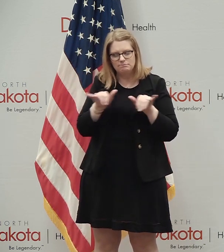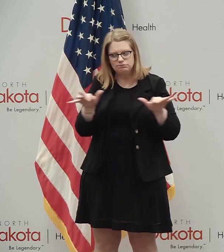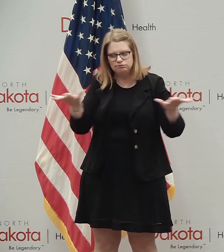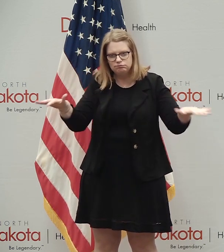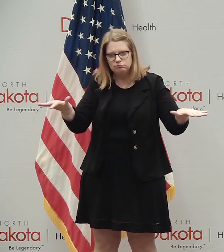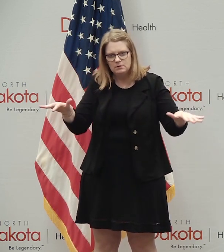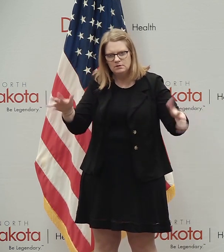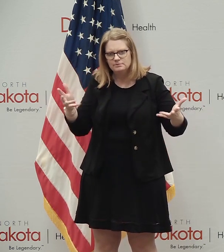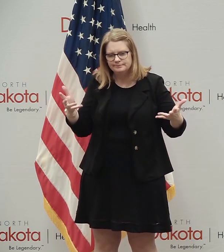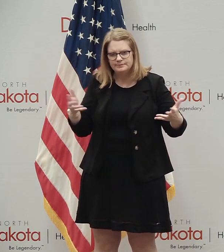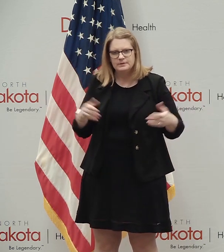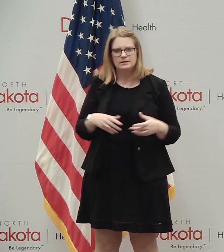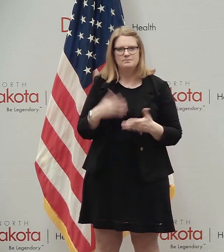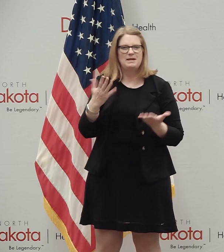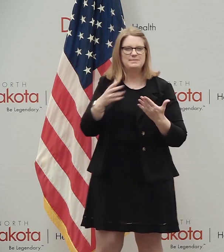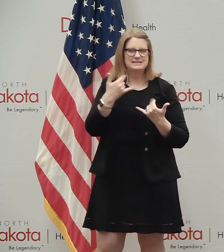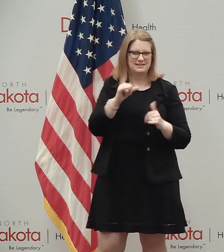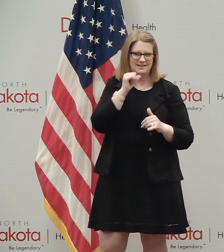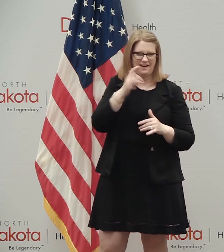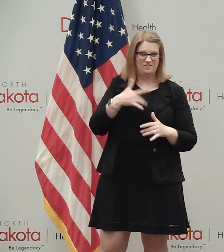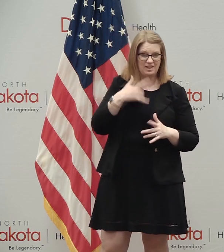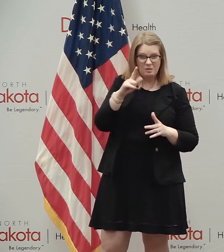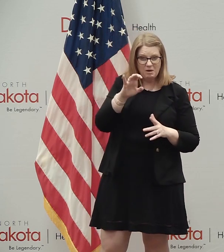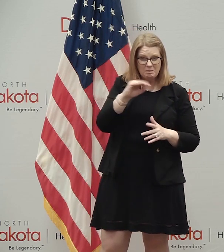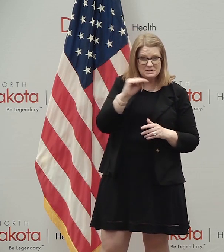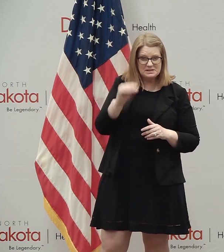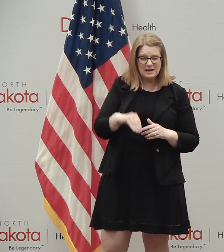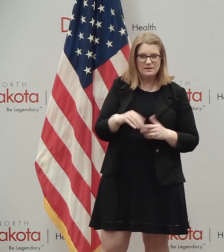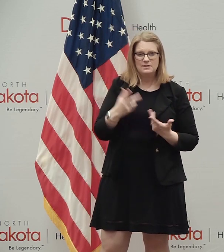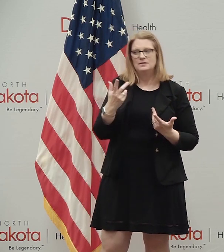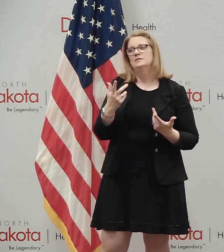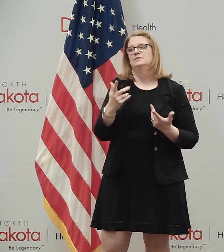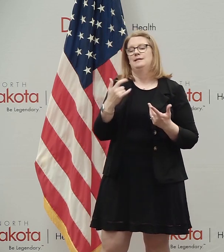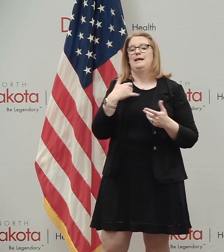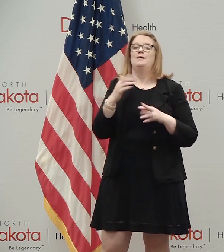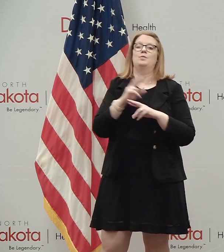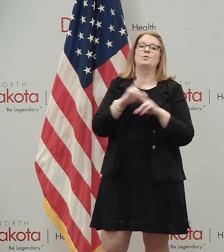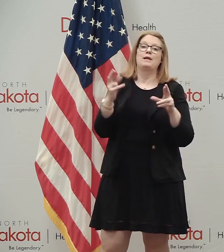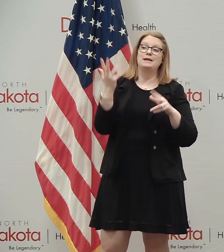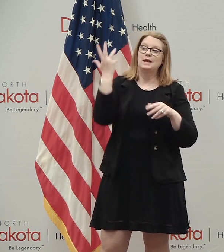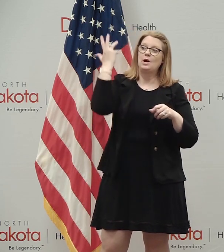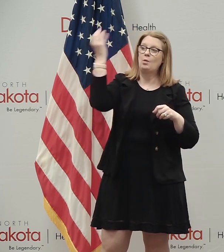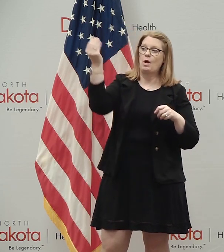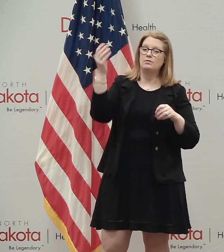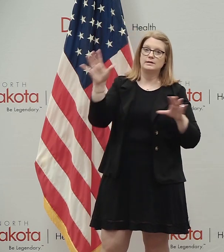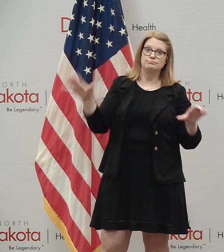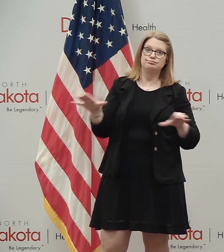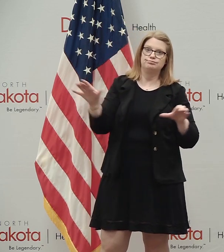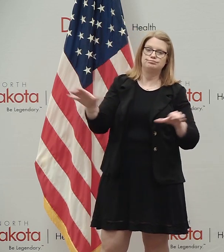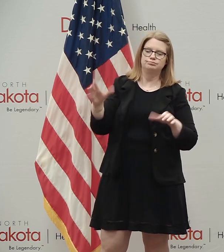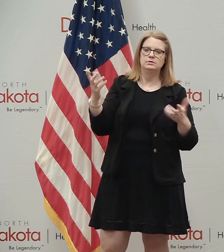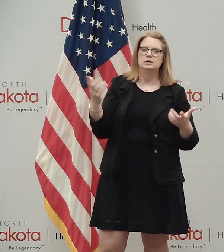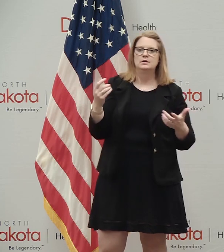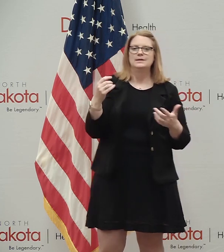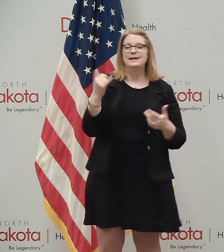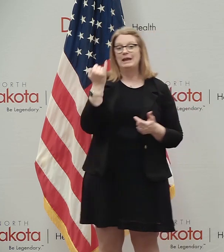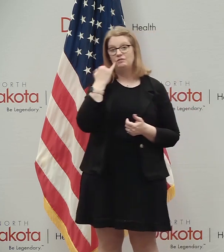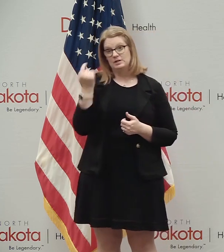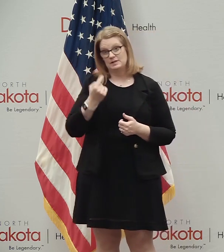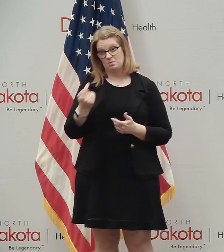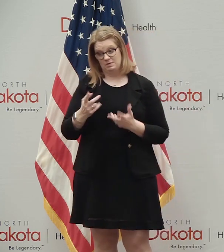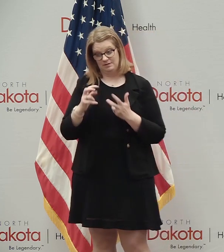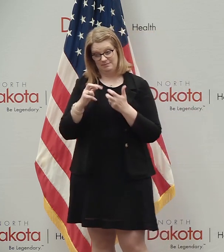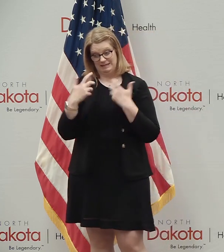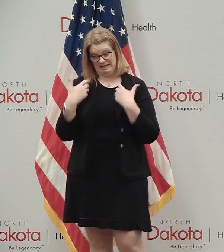may still not be feeling 100%. You may not say, hey, I'm ready to go out and do whatever. And if you're someone with underlying health